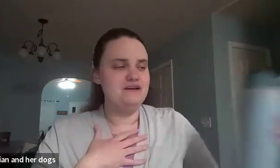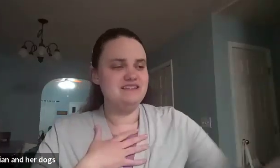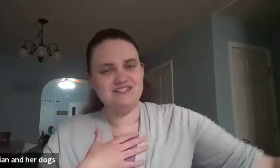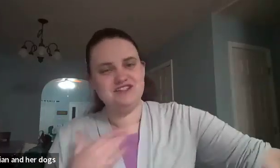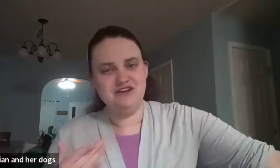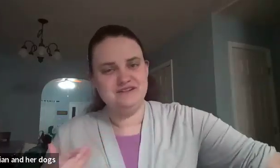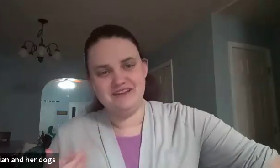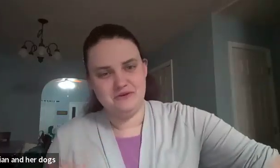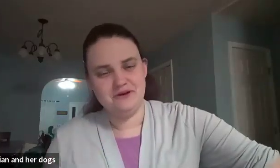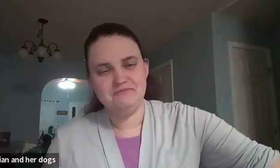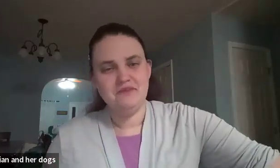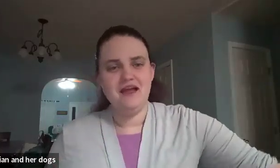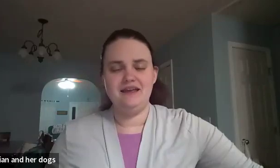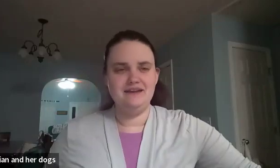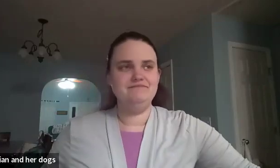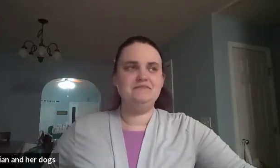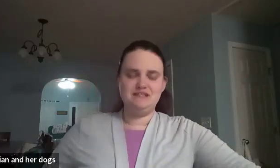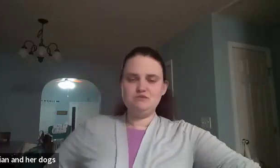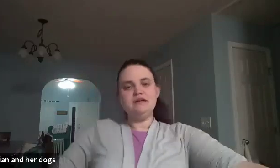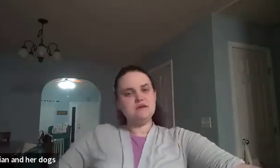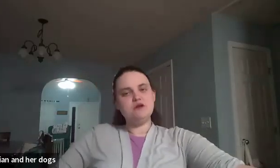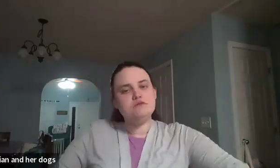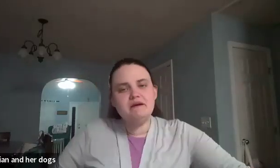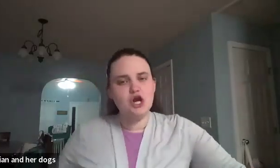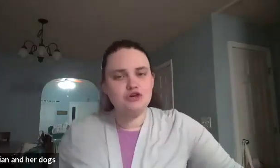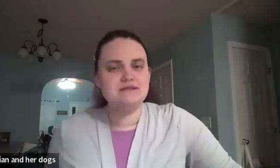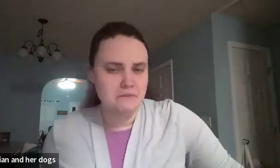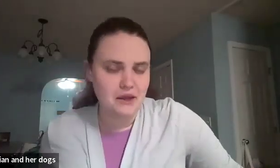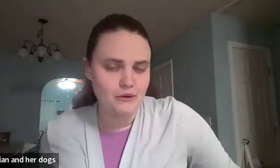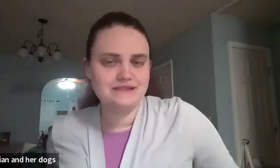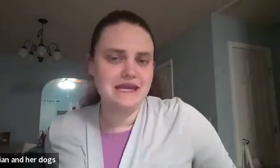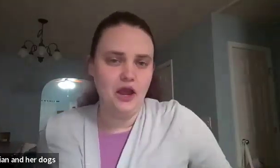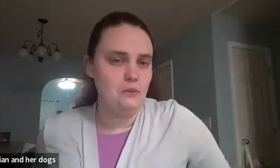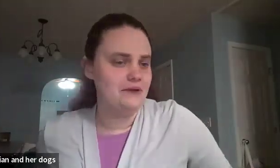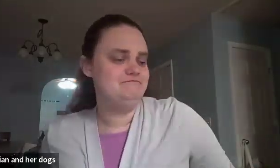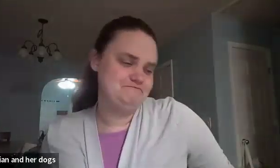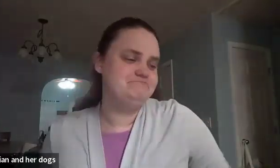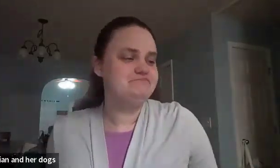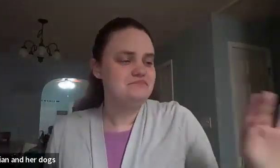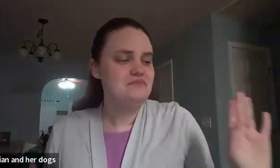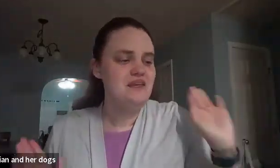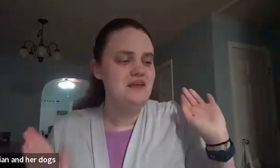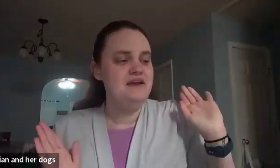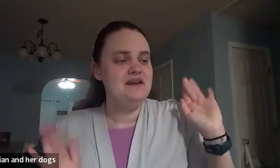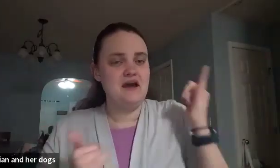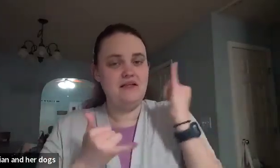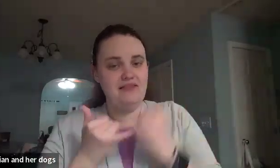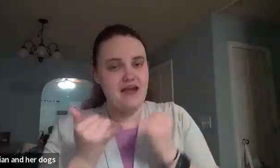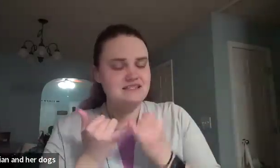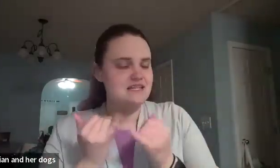always think it's just the cutest thing in the world. Again, it's up there with my turtles and my penguins. Can't help it. Now, the last thing